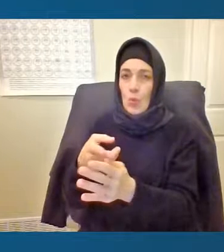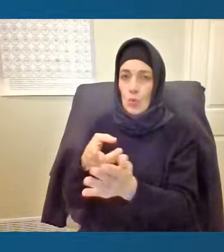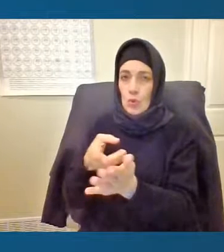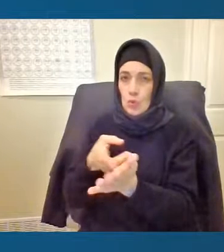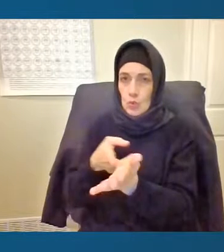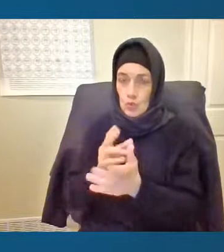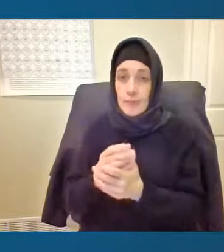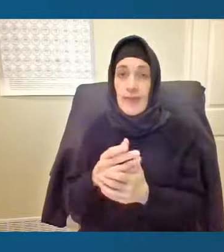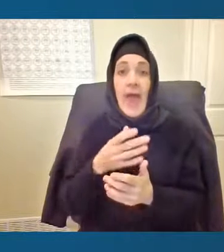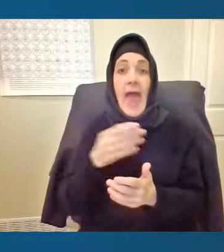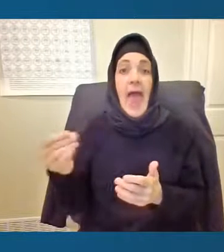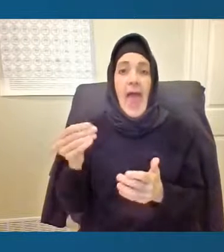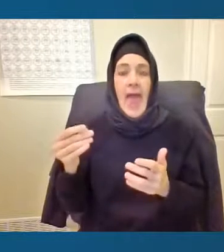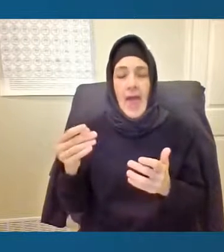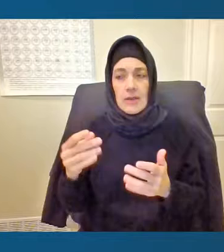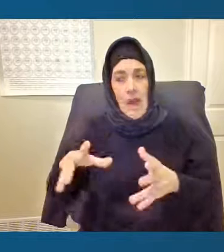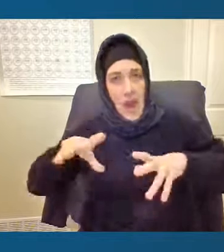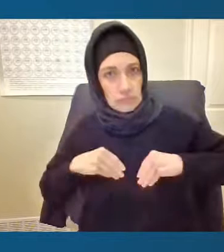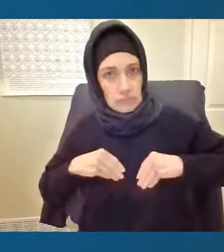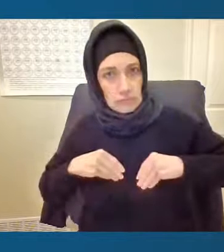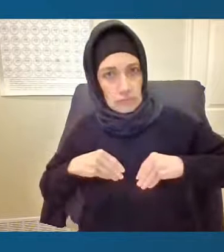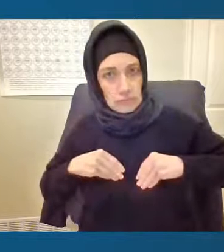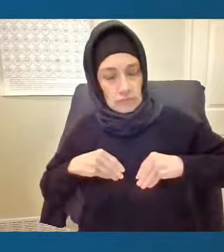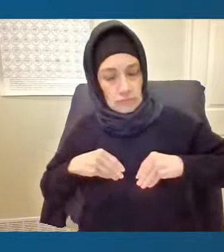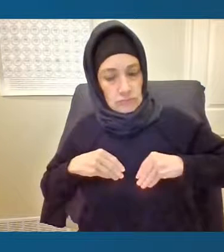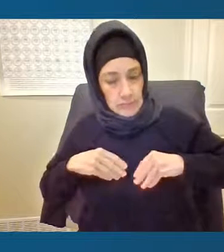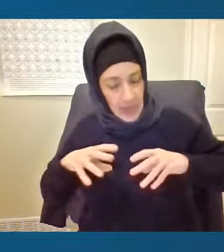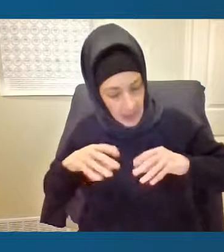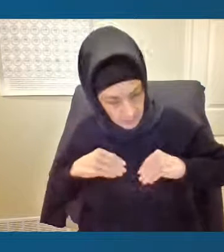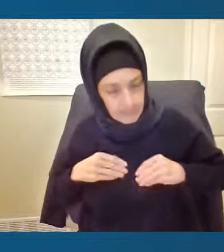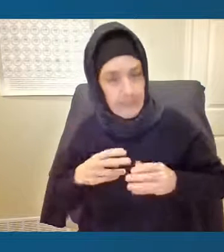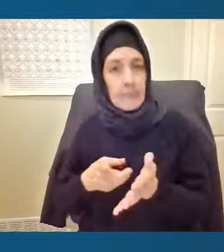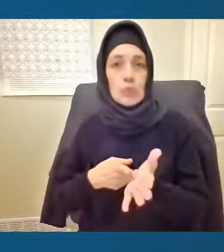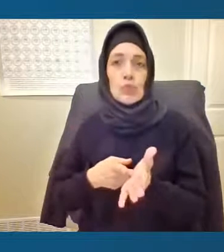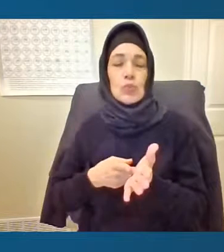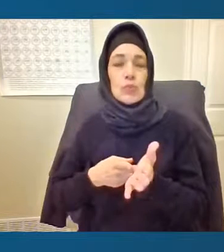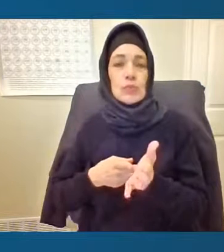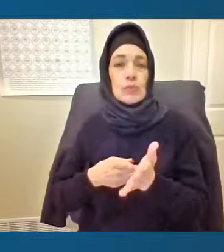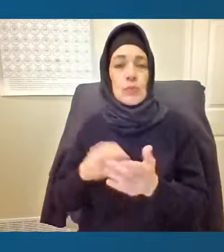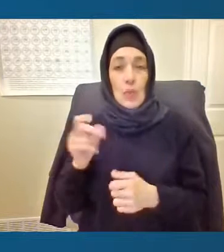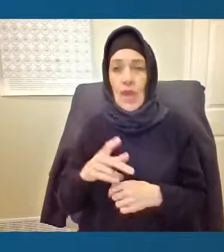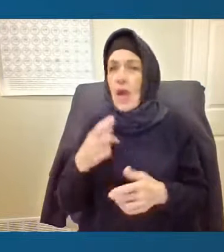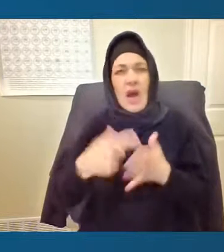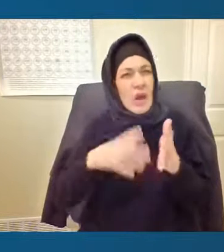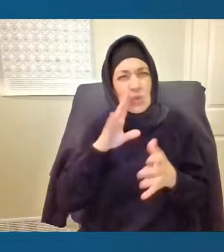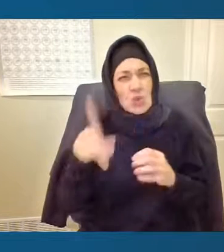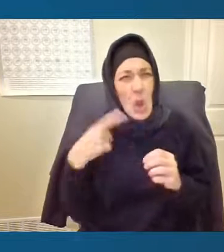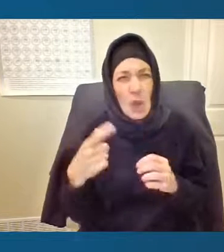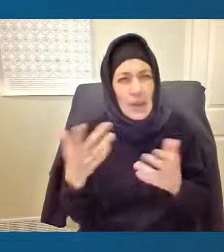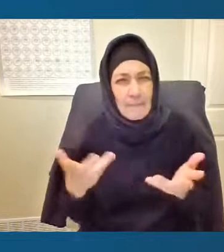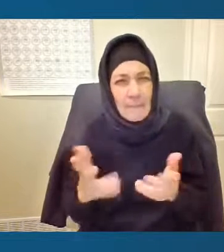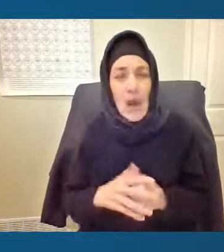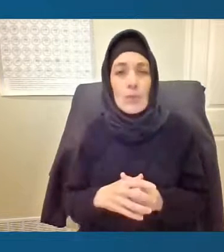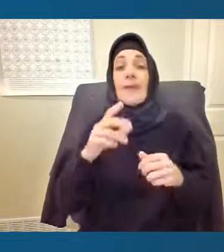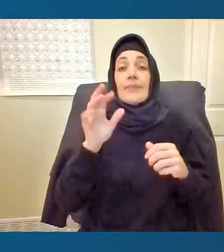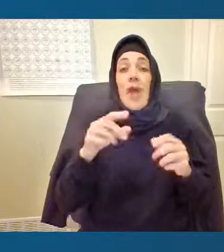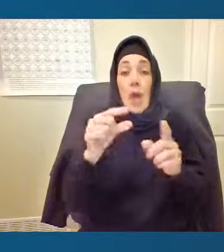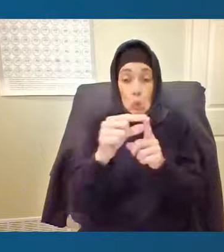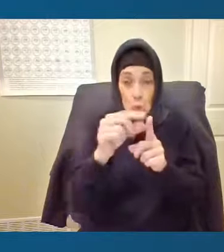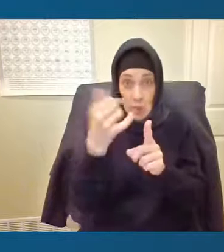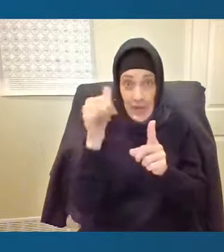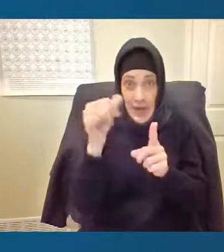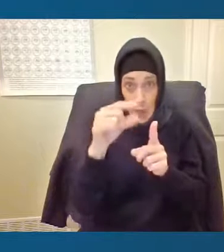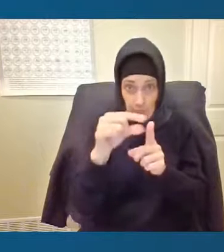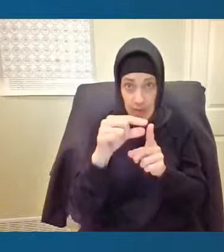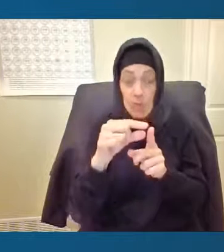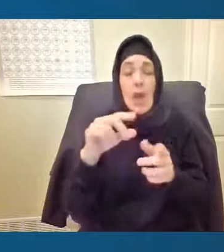it. Submit to it. Now, what is this talking about? First and foremost, the word tawadhu in Arabic language means to be